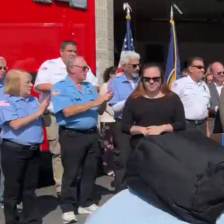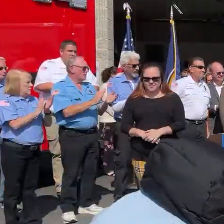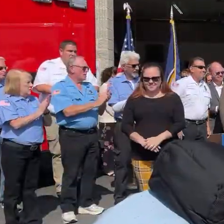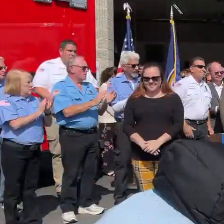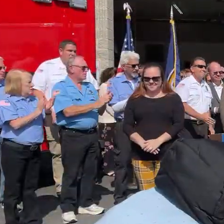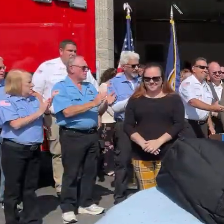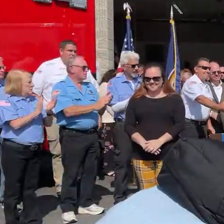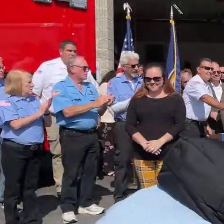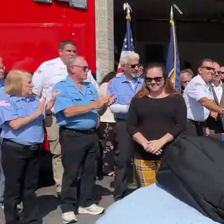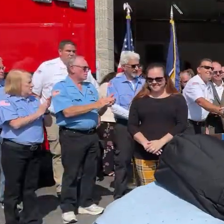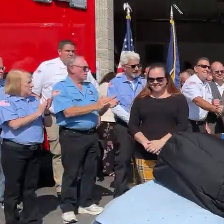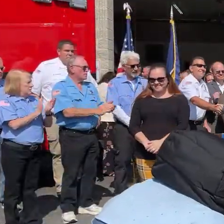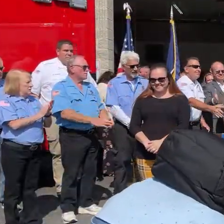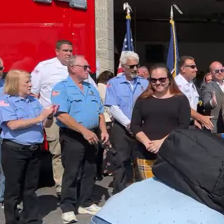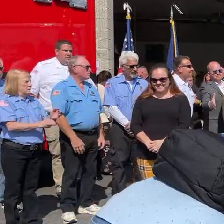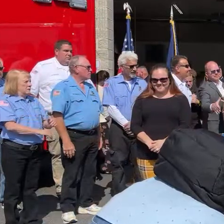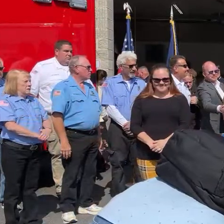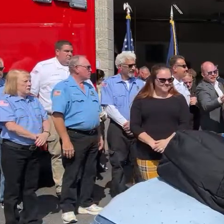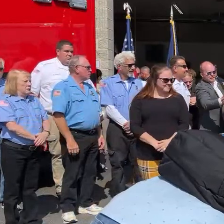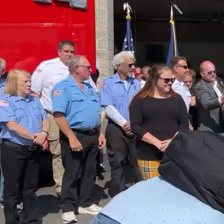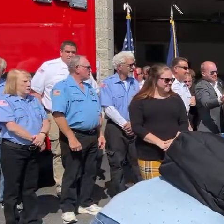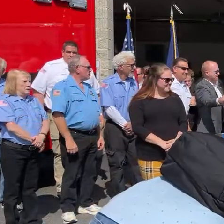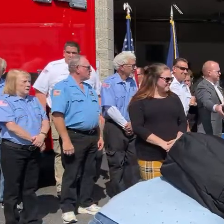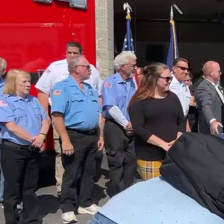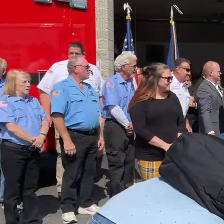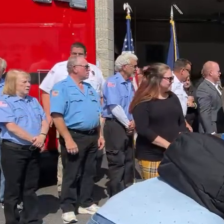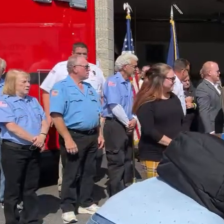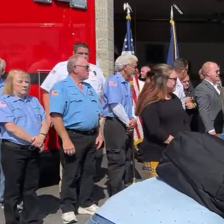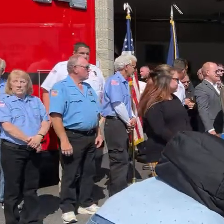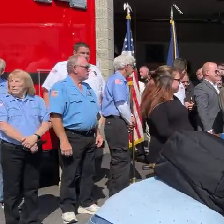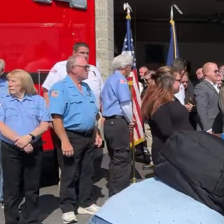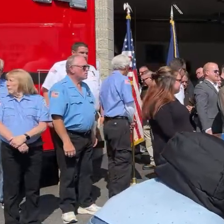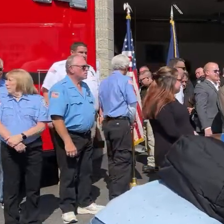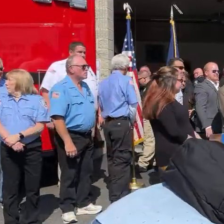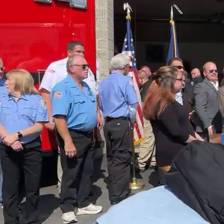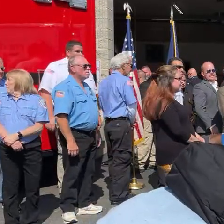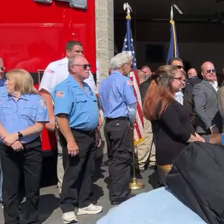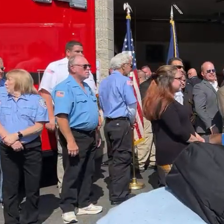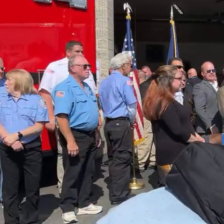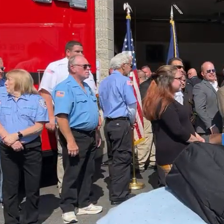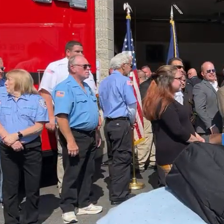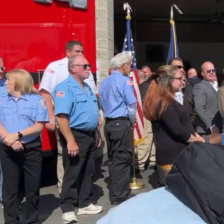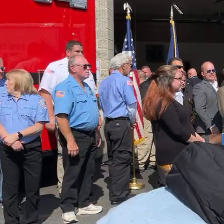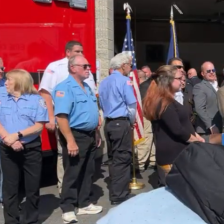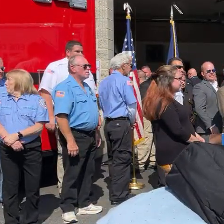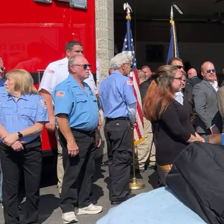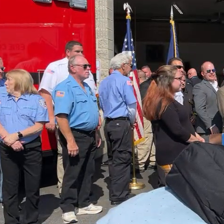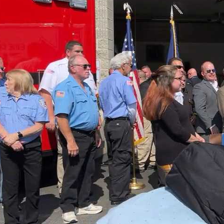Supervisors?